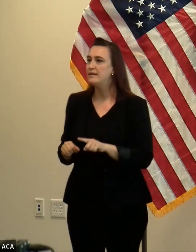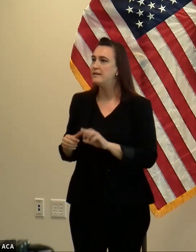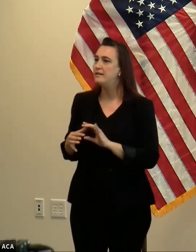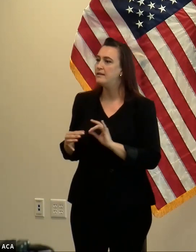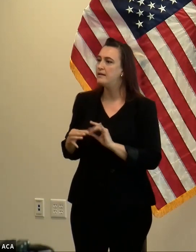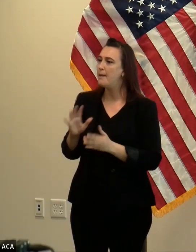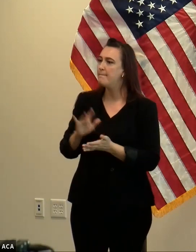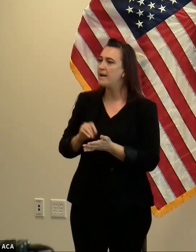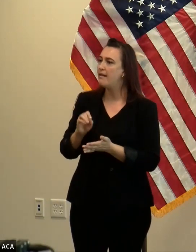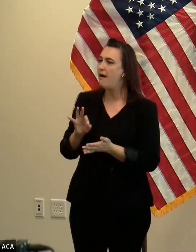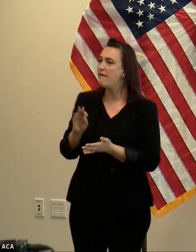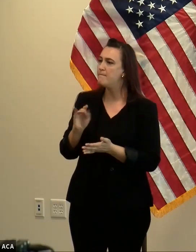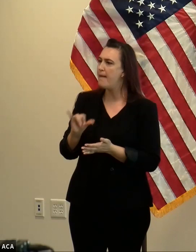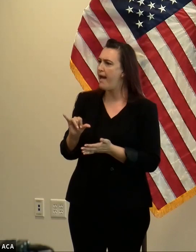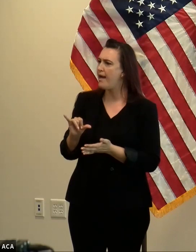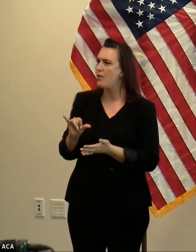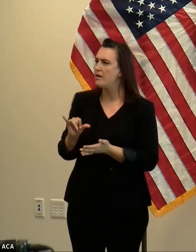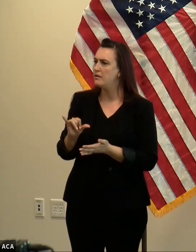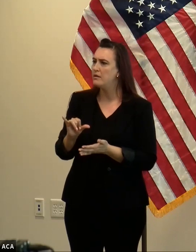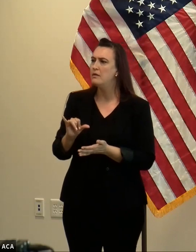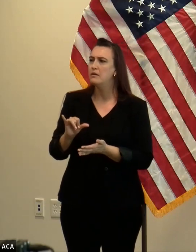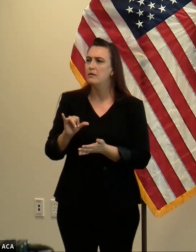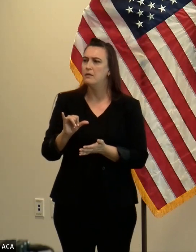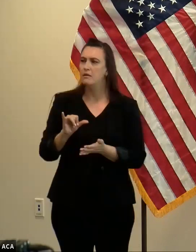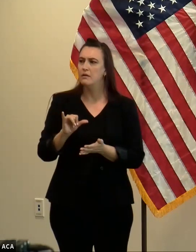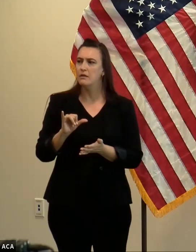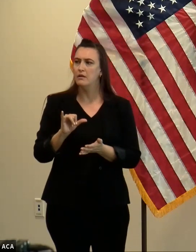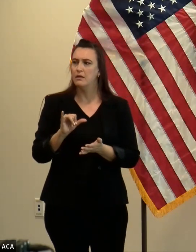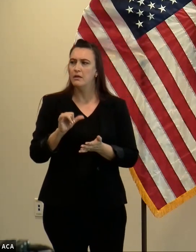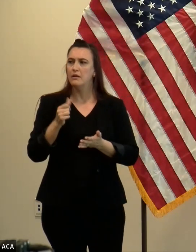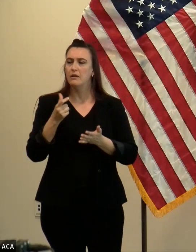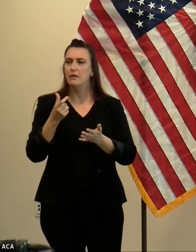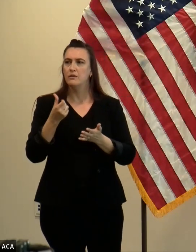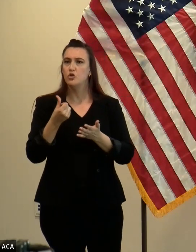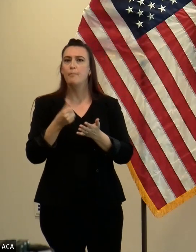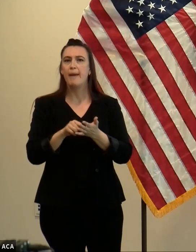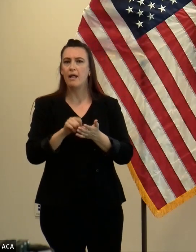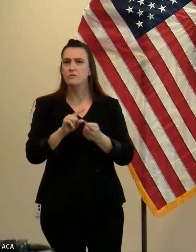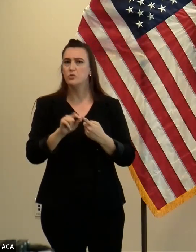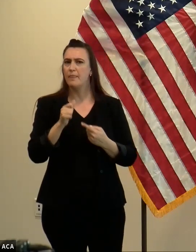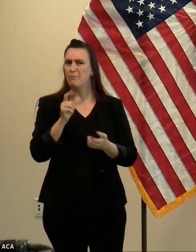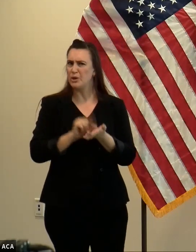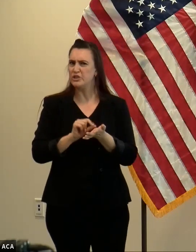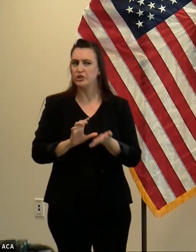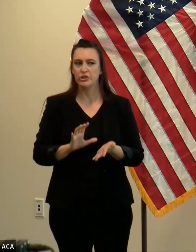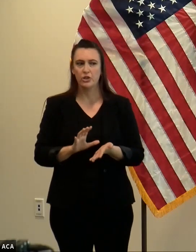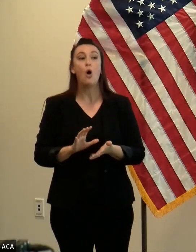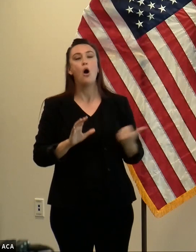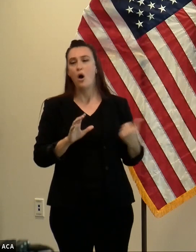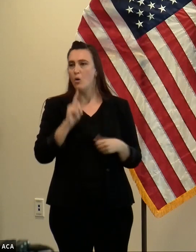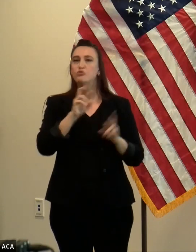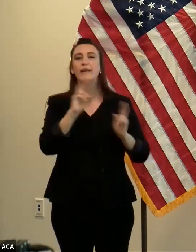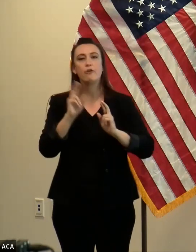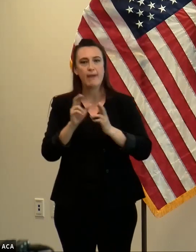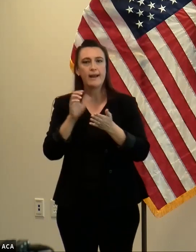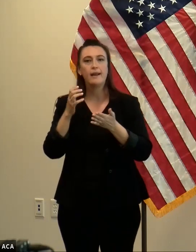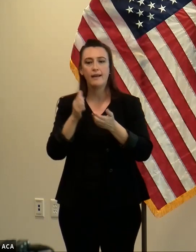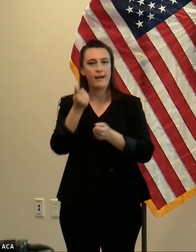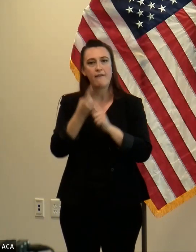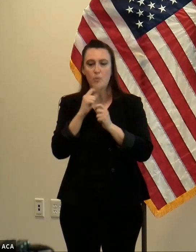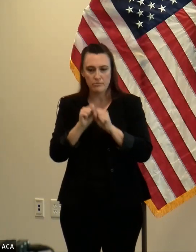You have until October. You have until October. We are not going to disenfranchise anyone in the